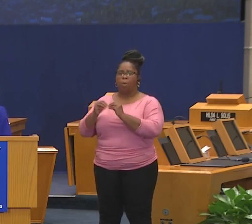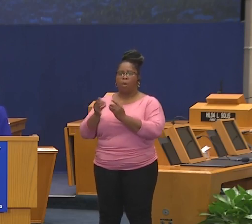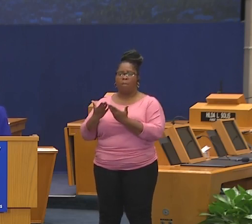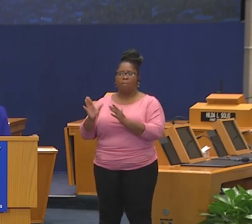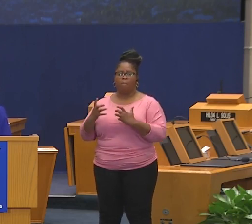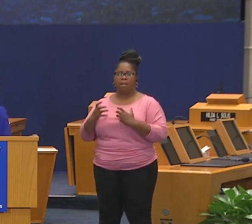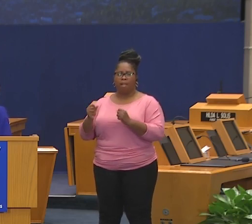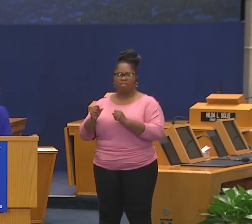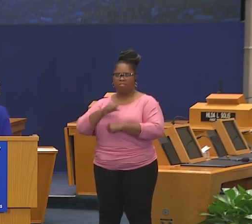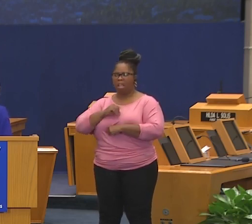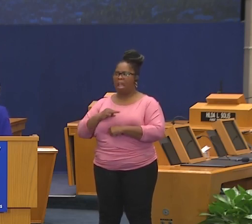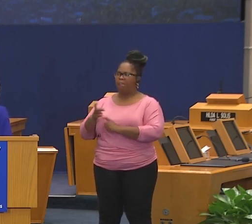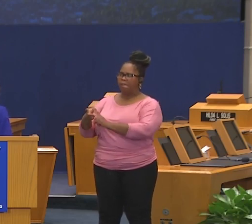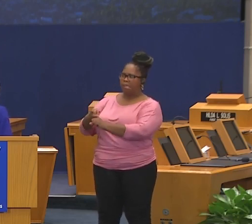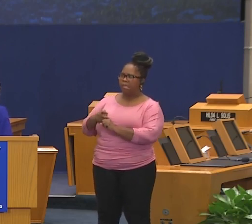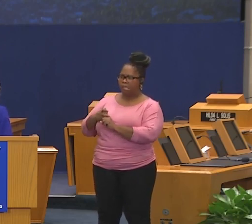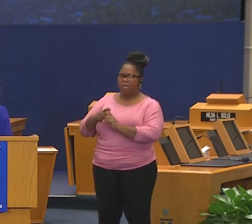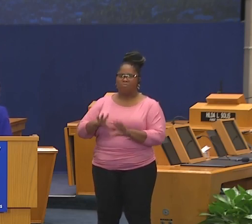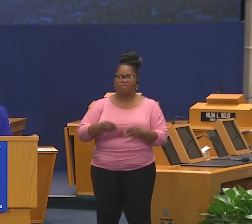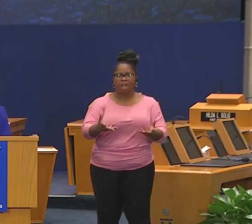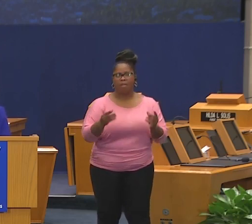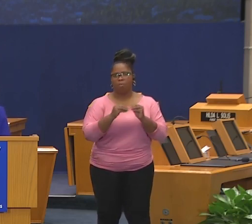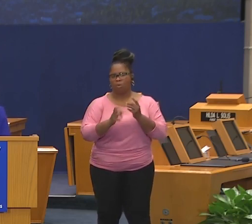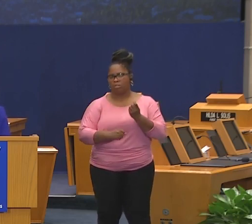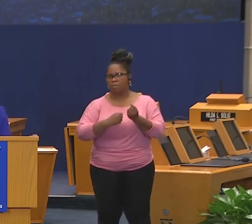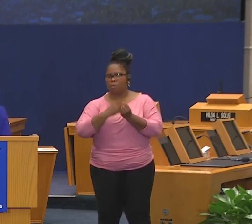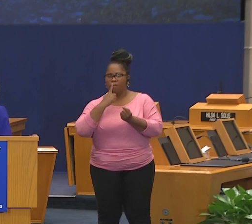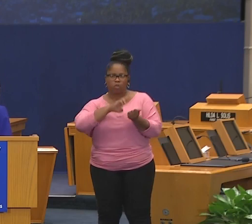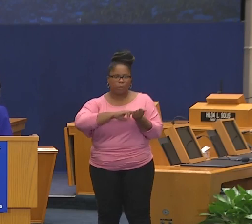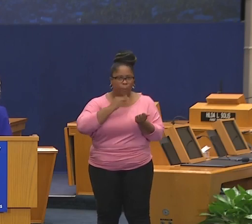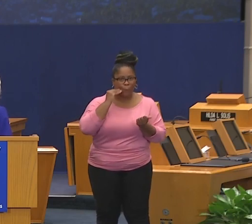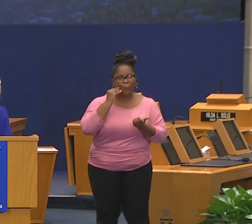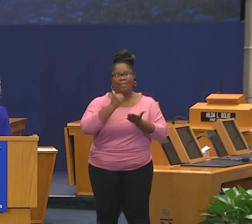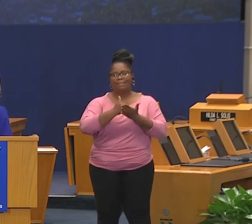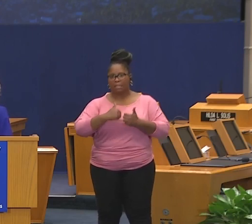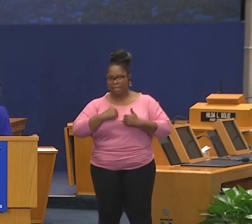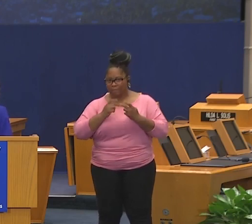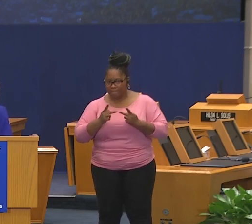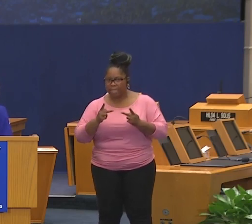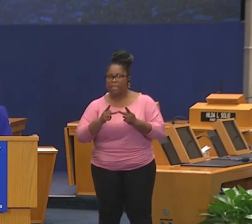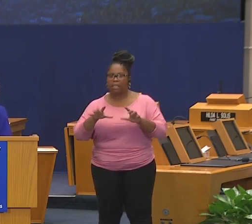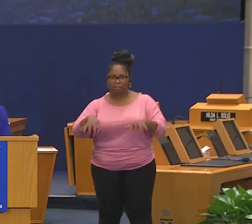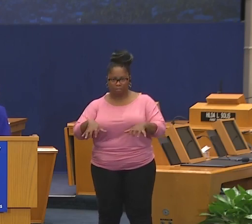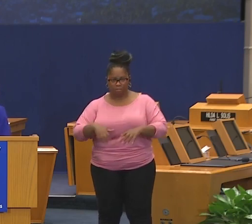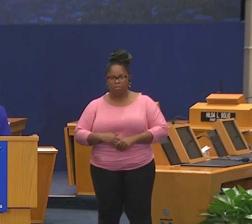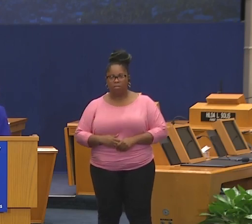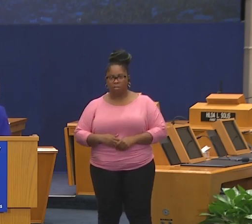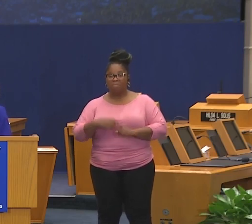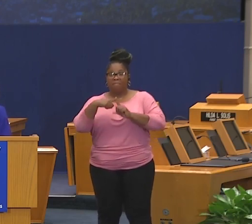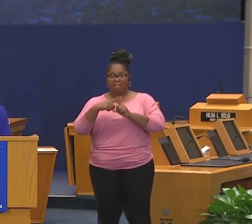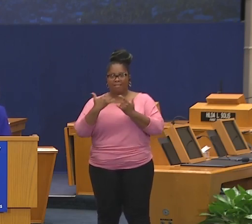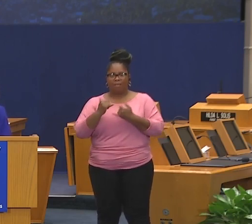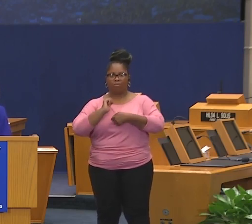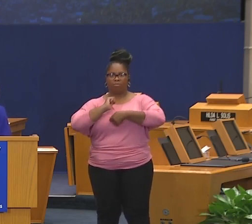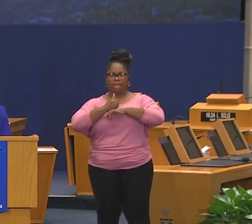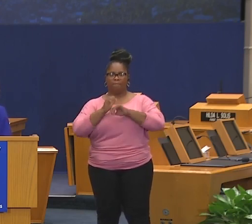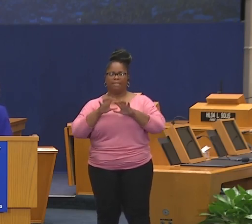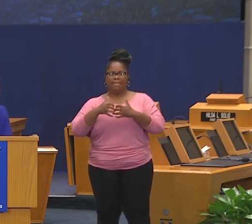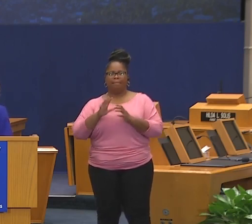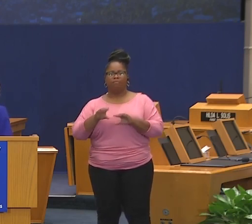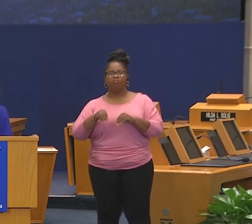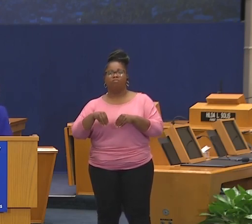our support to nursing homes and assisted living facilities, and have also assigned a team to help ensure that there's adequate